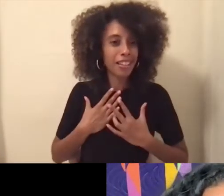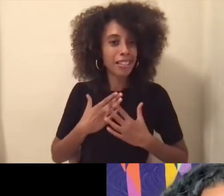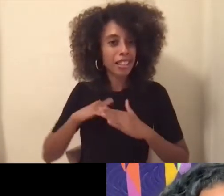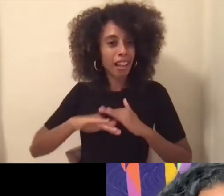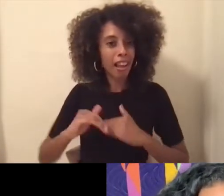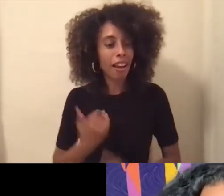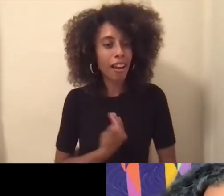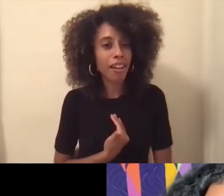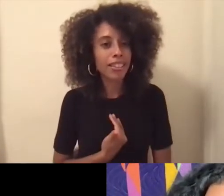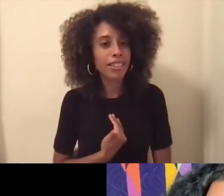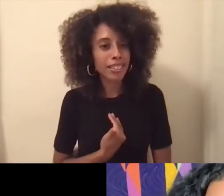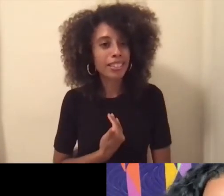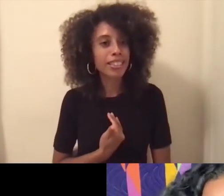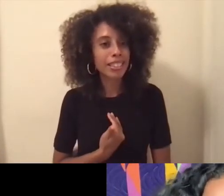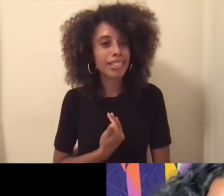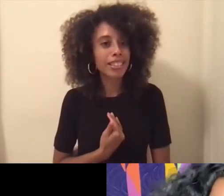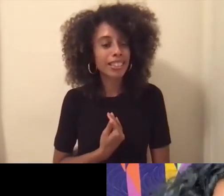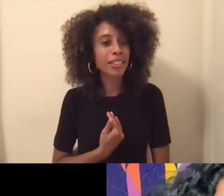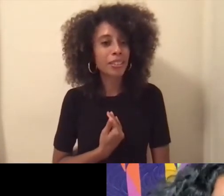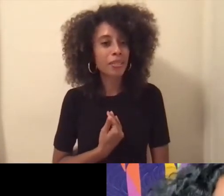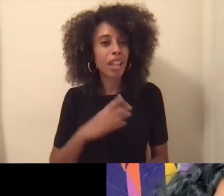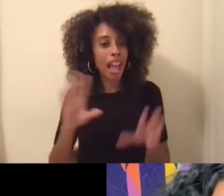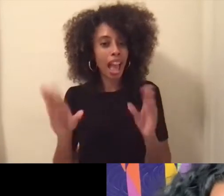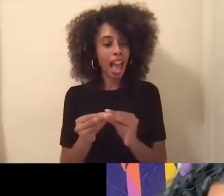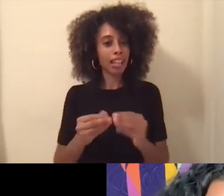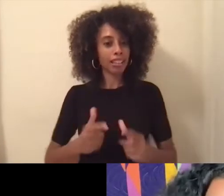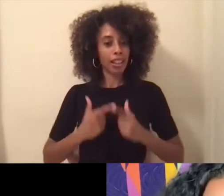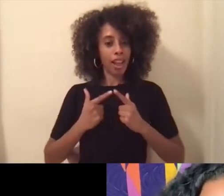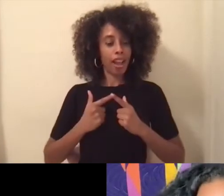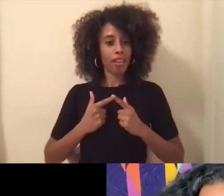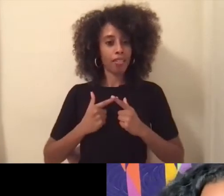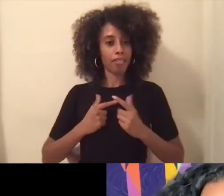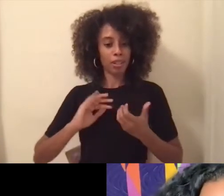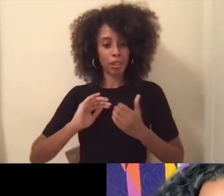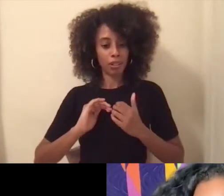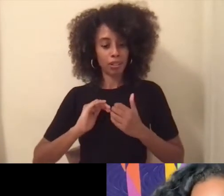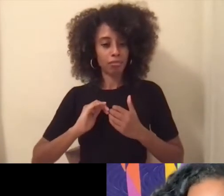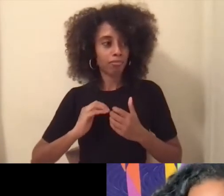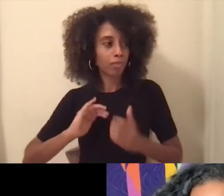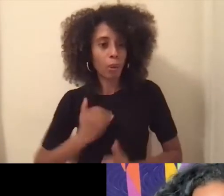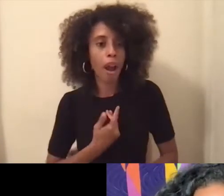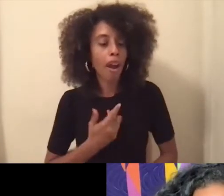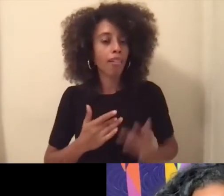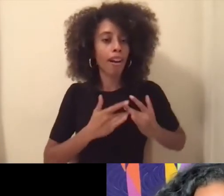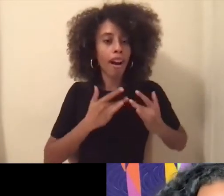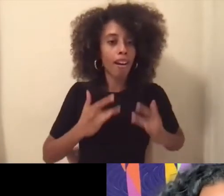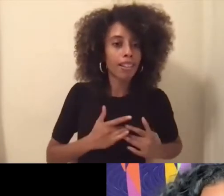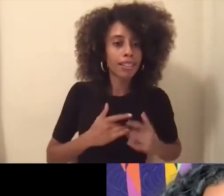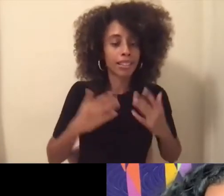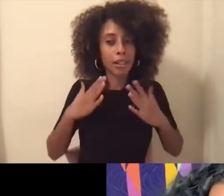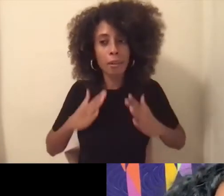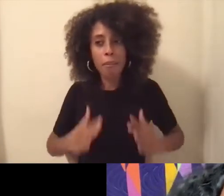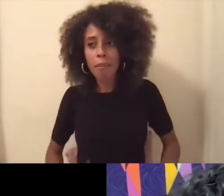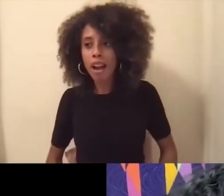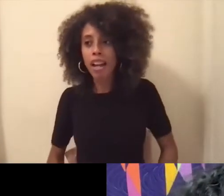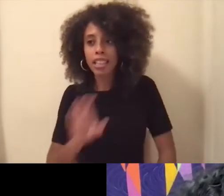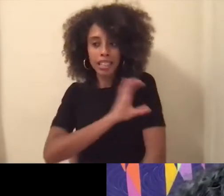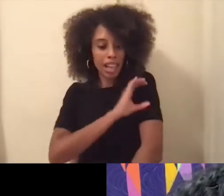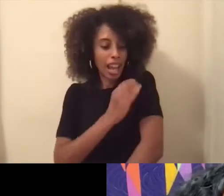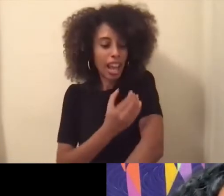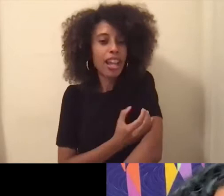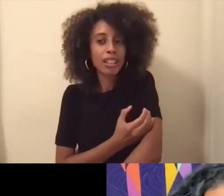to, it adds vitality to us, to our hearts and to our bodies. And the spirit is alive, and